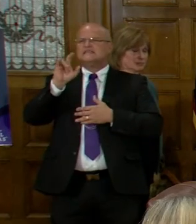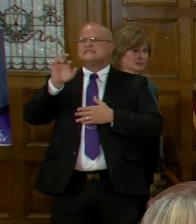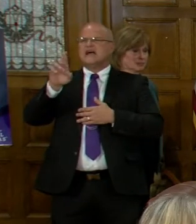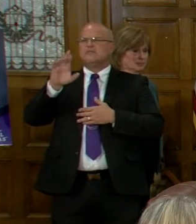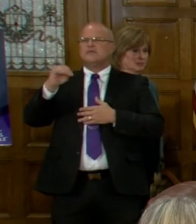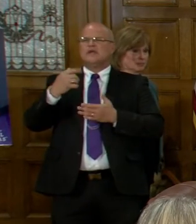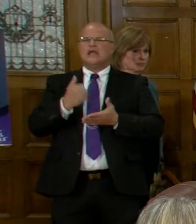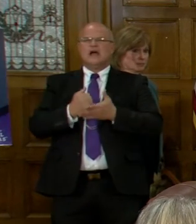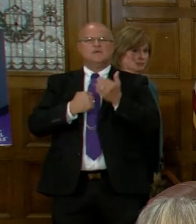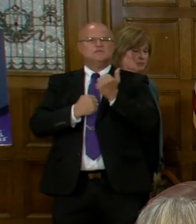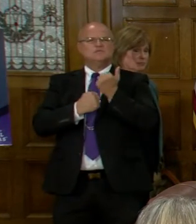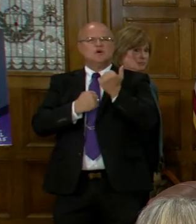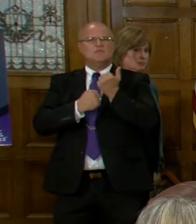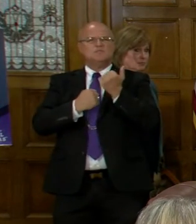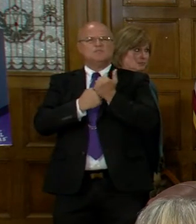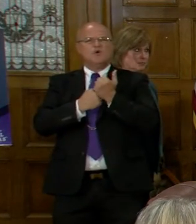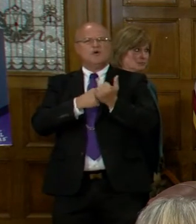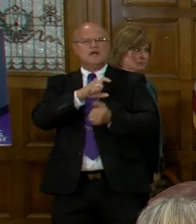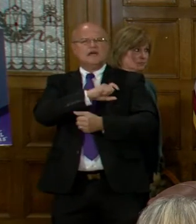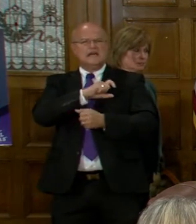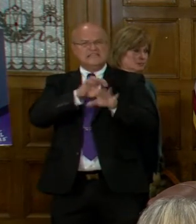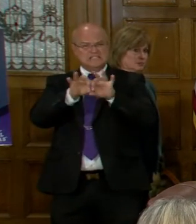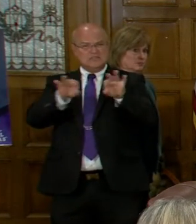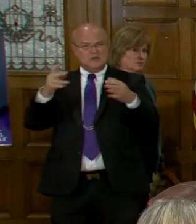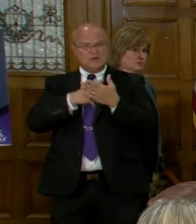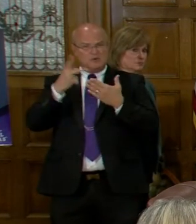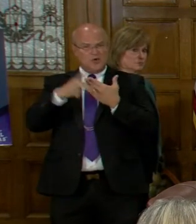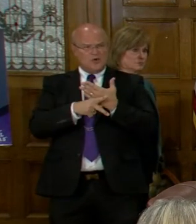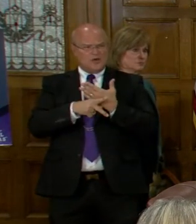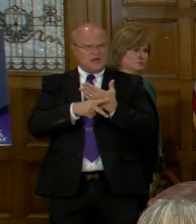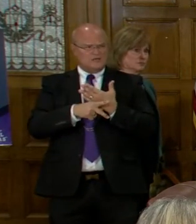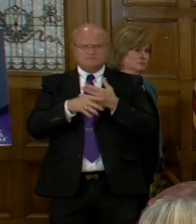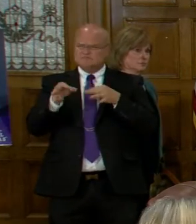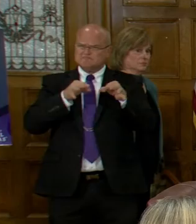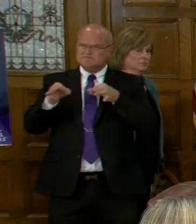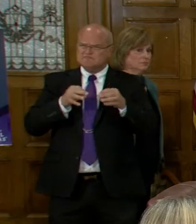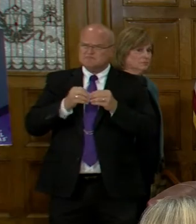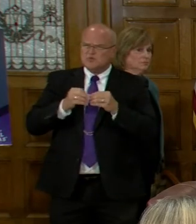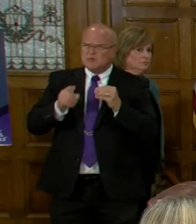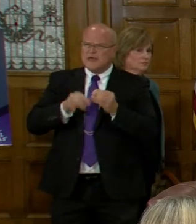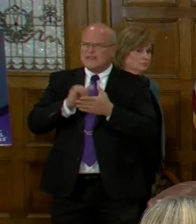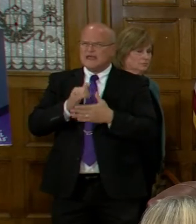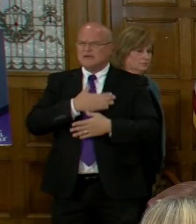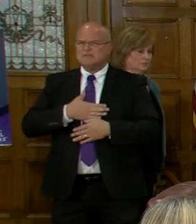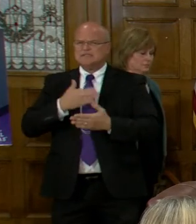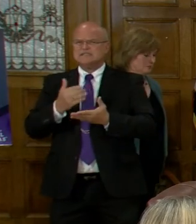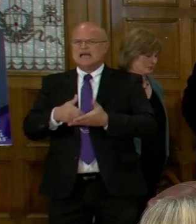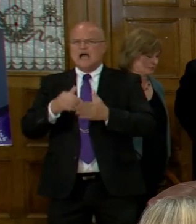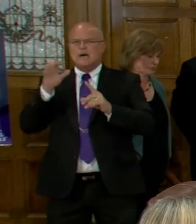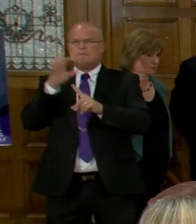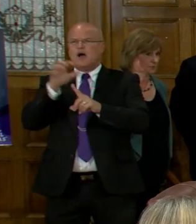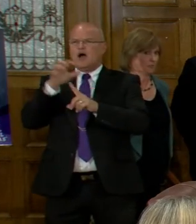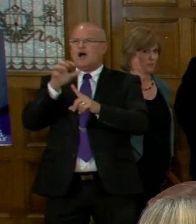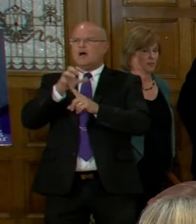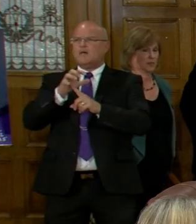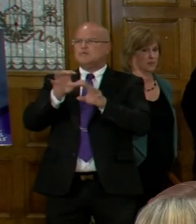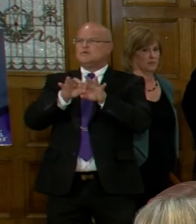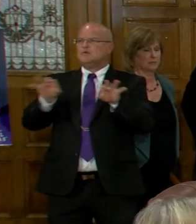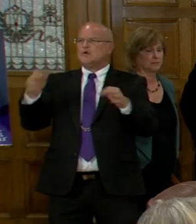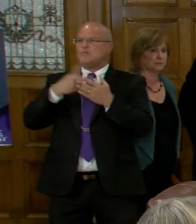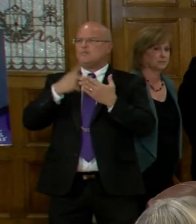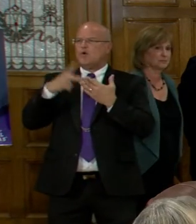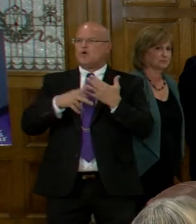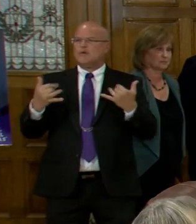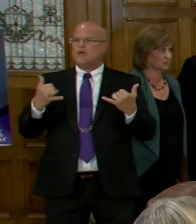is really going to help support the cybersecurity degree program that you're all hoping to bring. Could you maybe talk a little bit more about that and how popular that type of degree